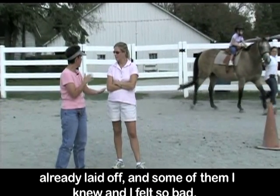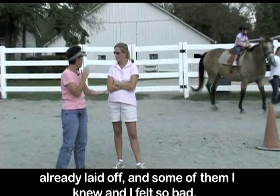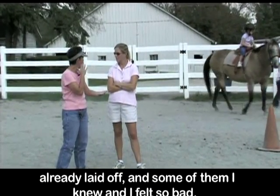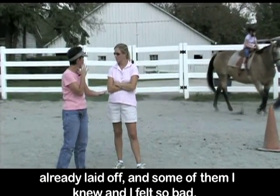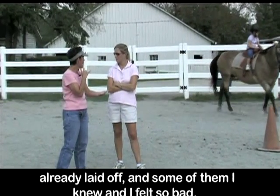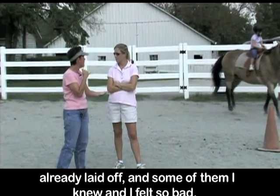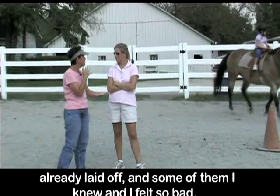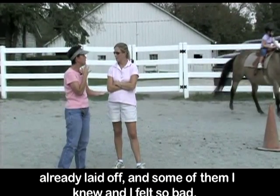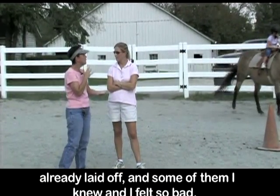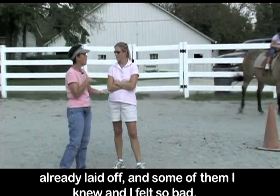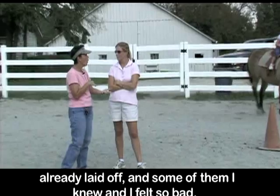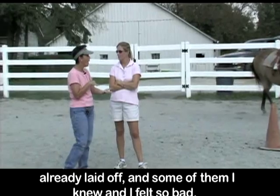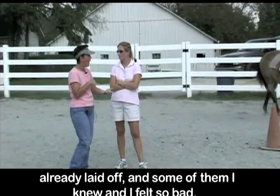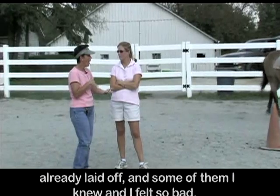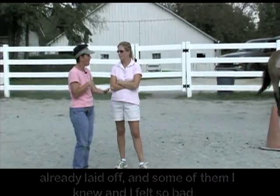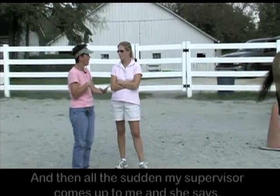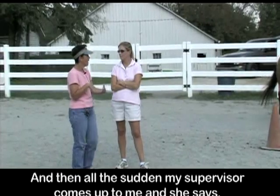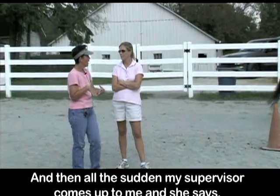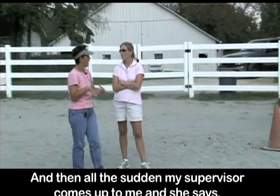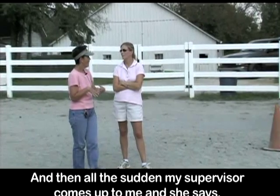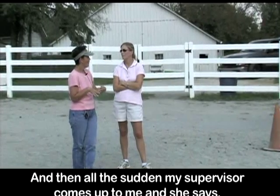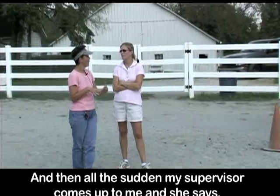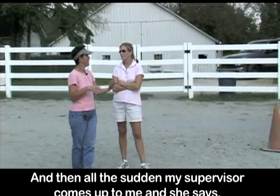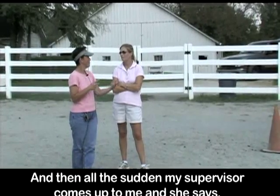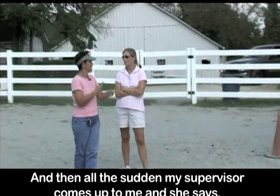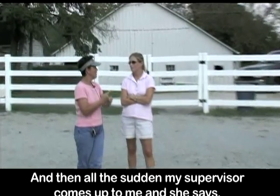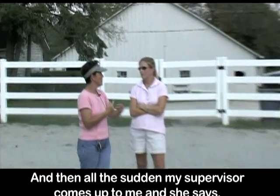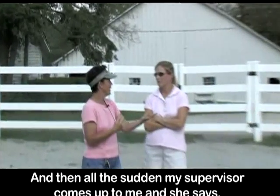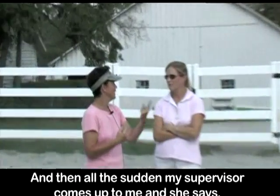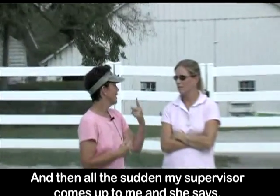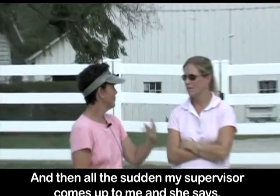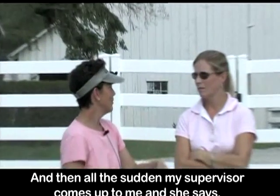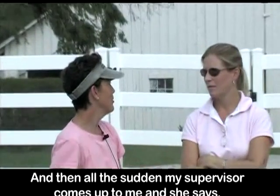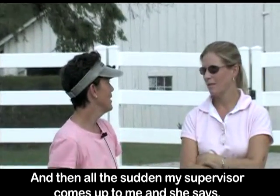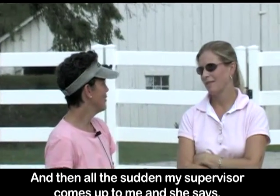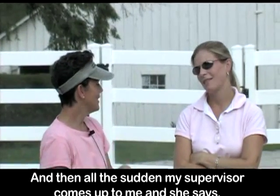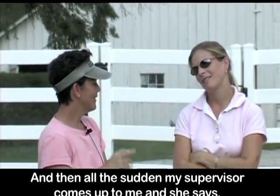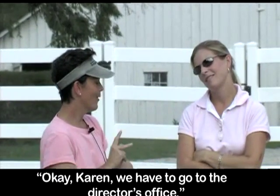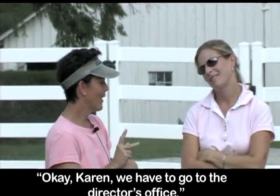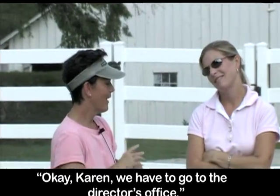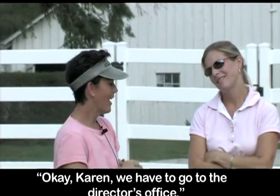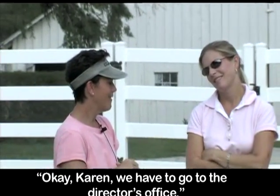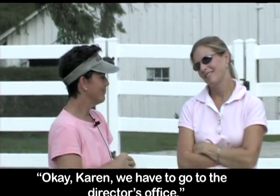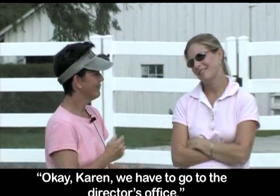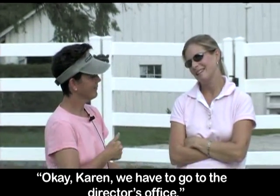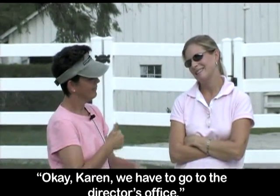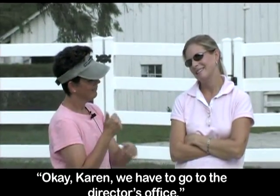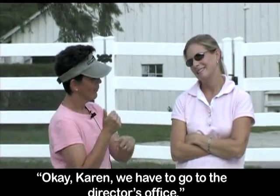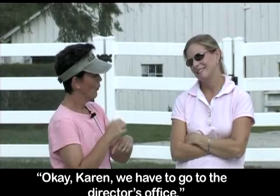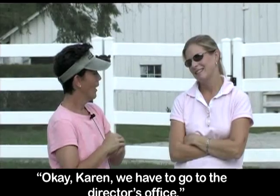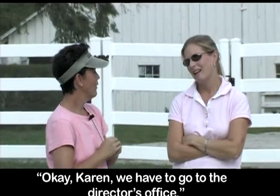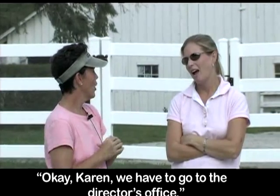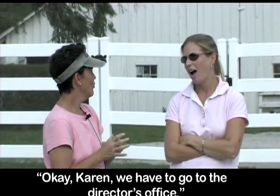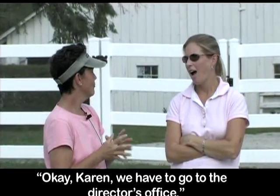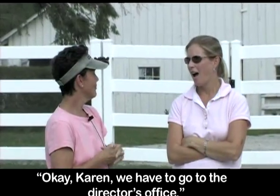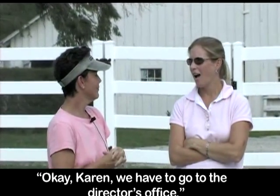knew, and I felt so bad. And then all of a sudden, my supervisor comes up to me, and she goes, okay, Karen, we have to go